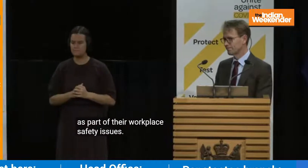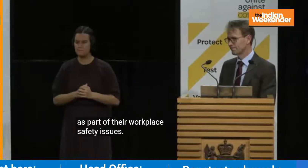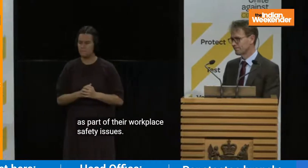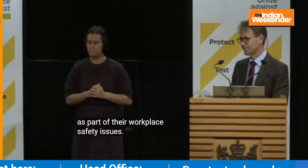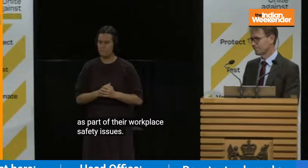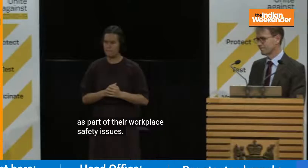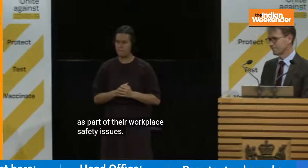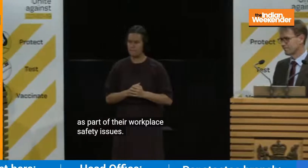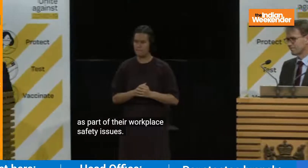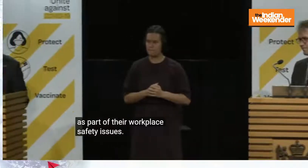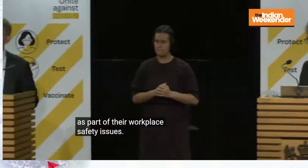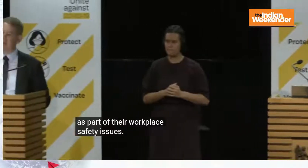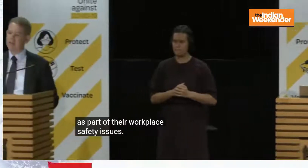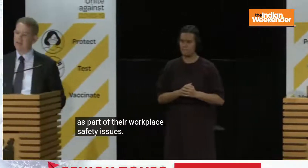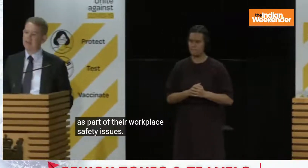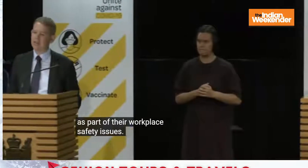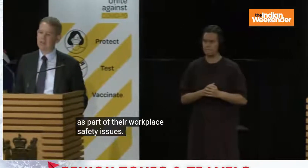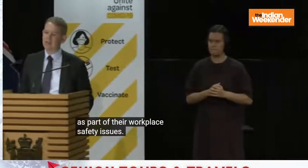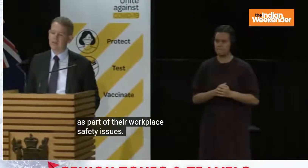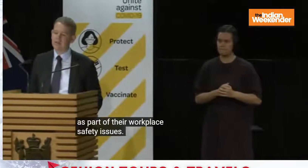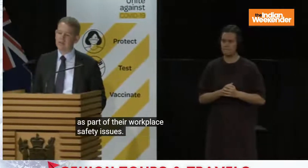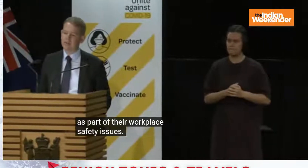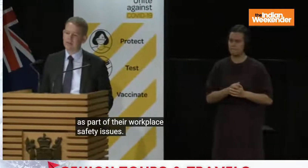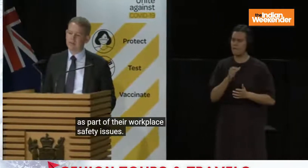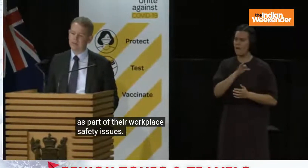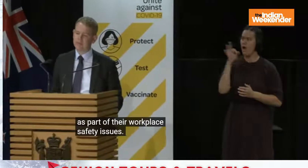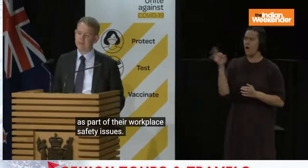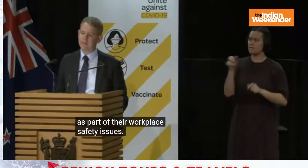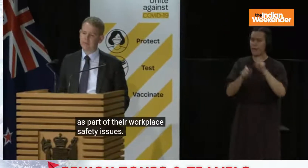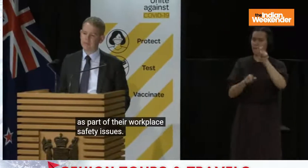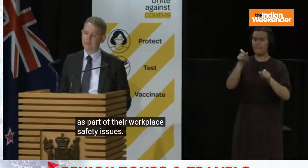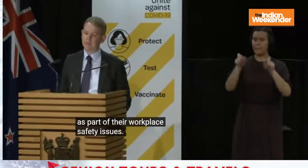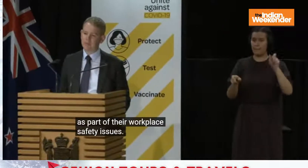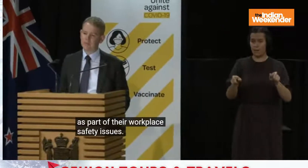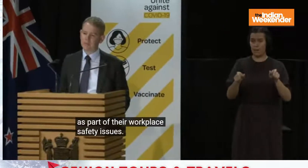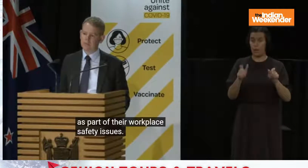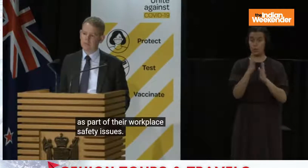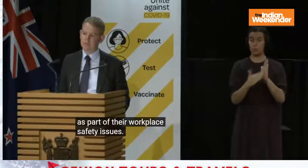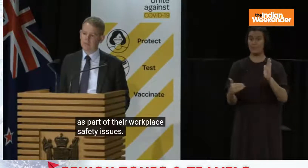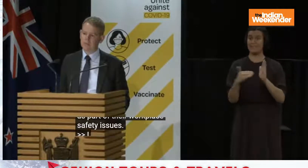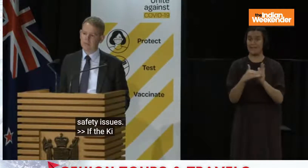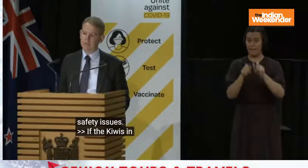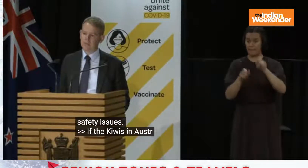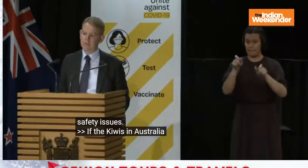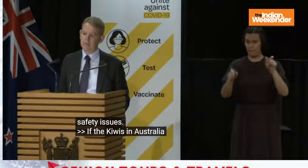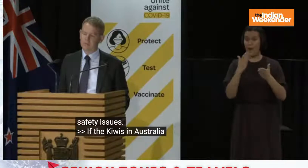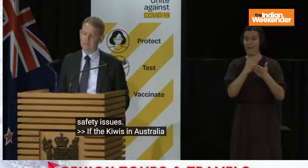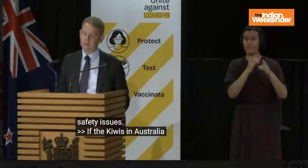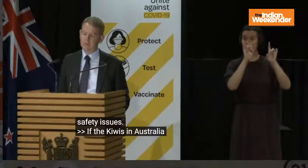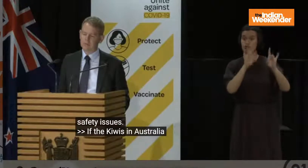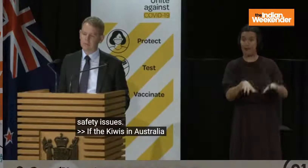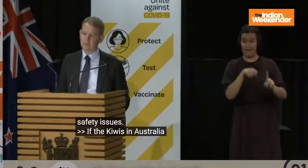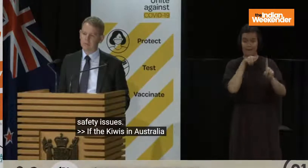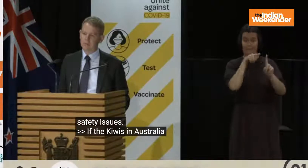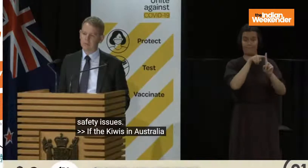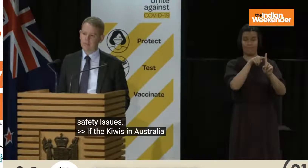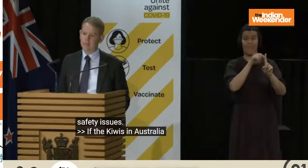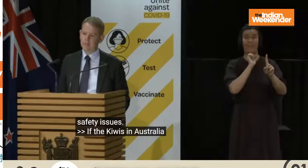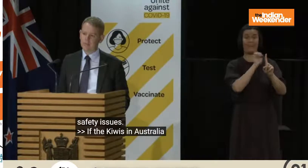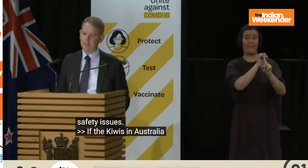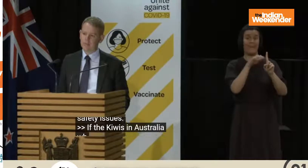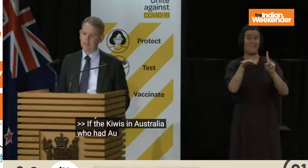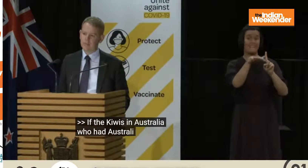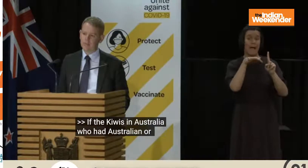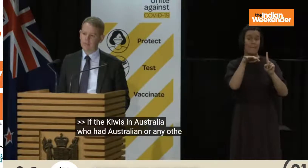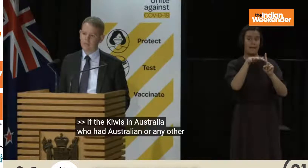that. So for Kiwis living in Australia who have Australian or any other nationality, partners, husbands, wives, kids